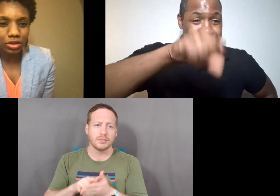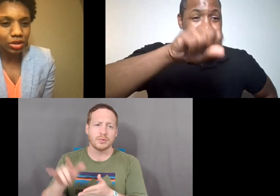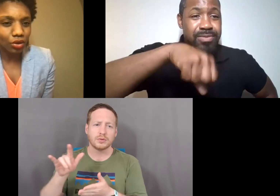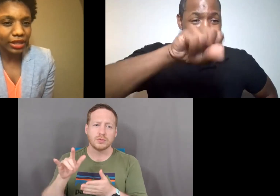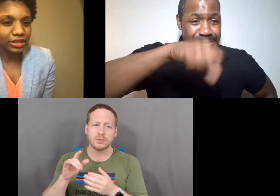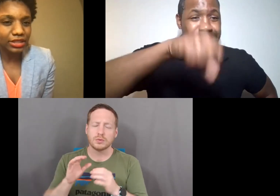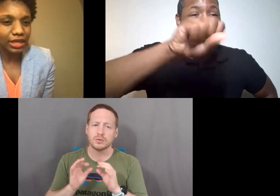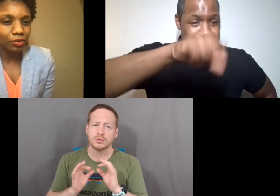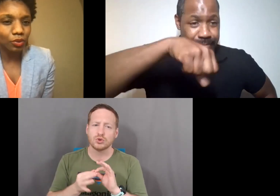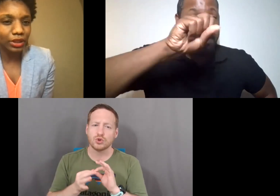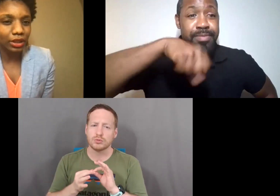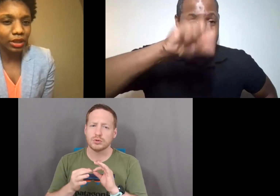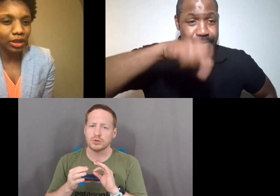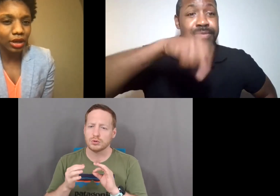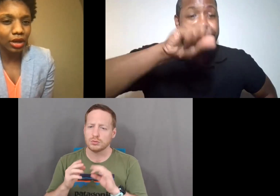So that's the same week.